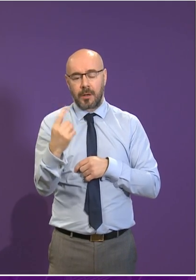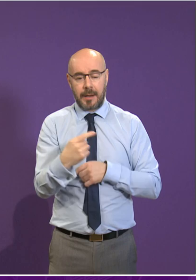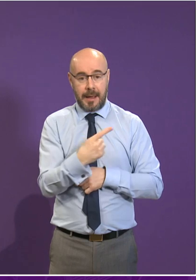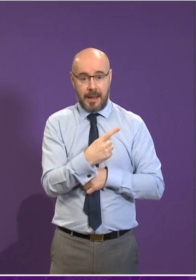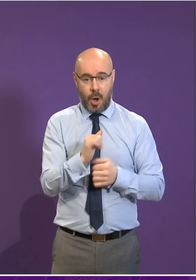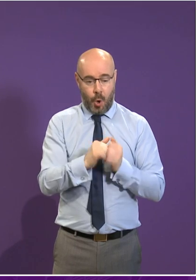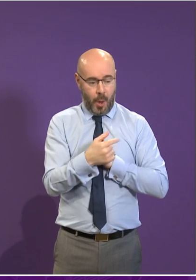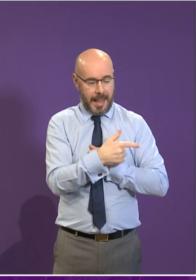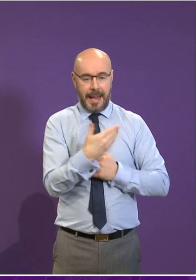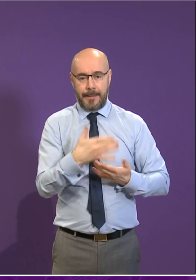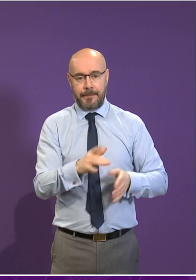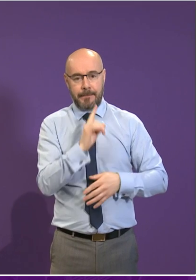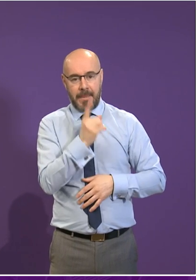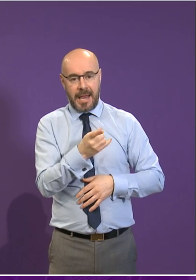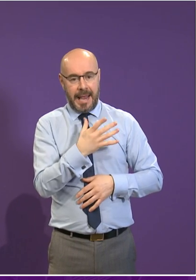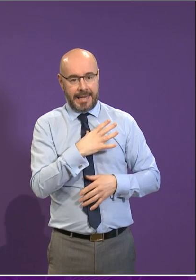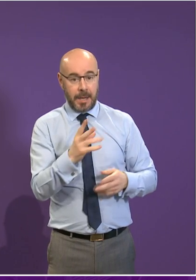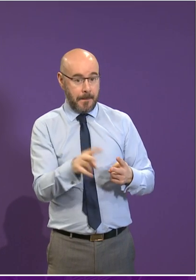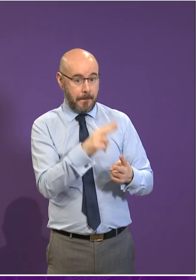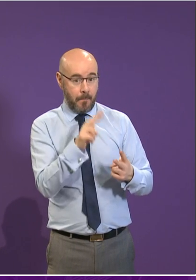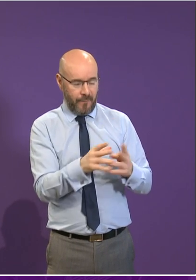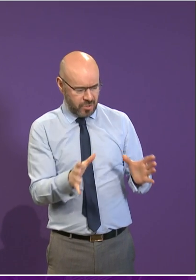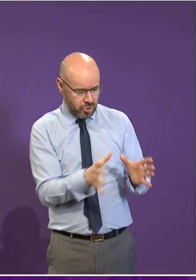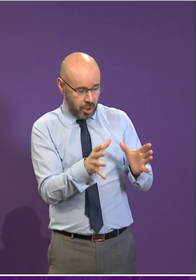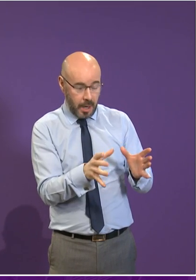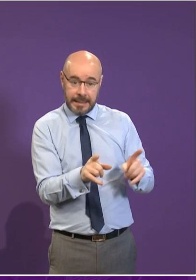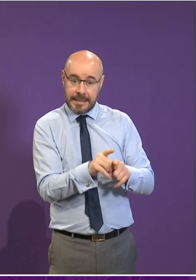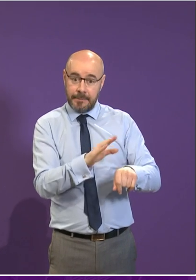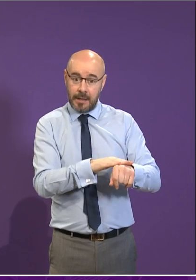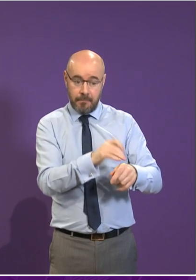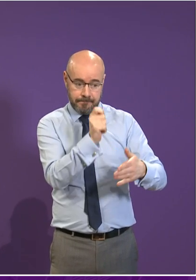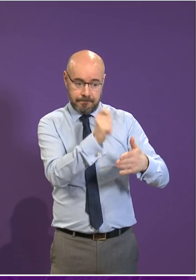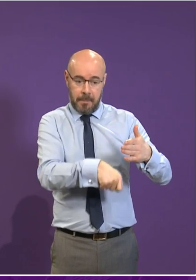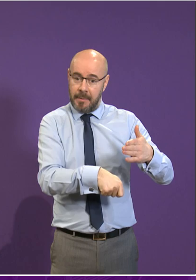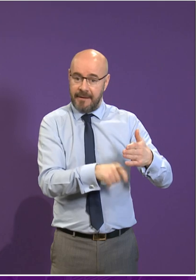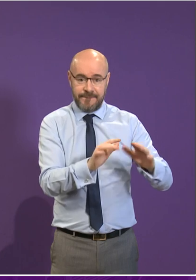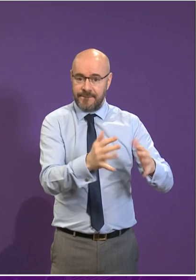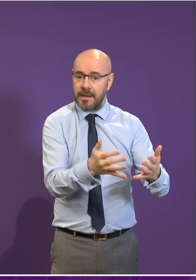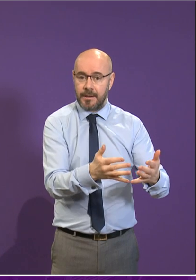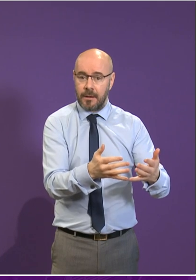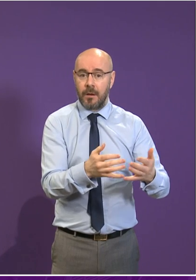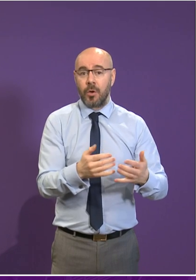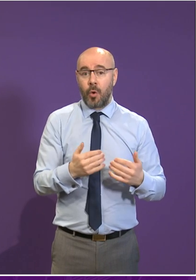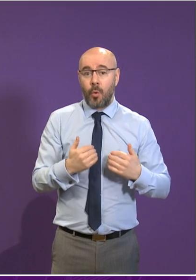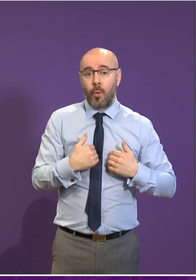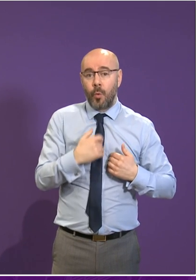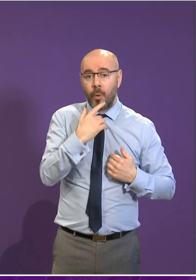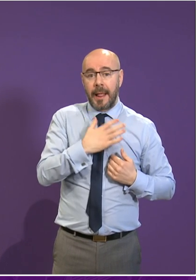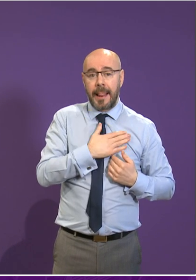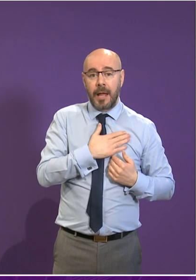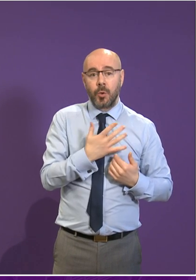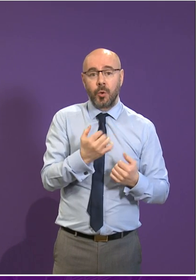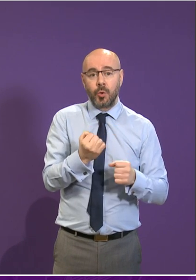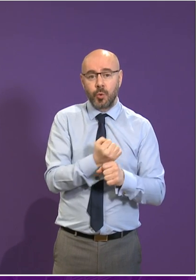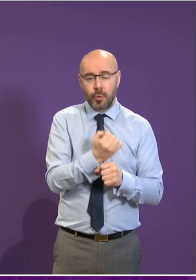sticks today. I mean, if they don't meet the target, what would we be likely to do? Would we be thinking